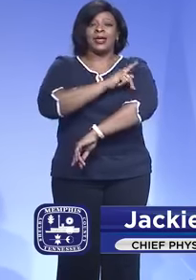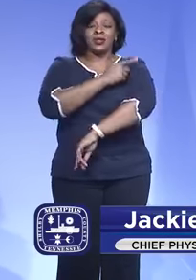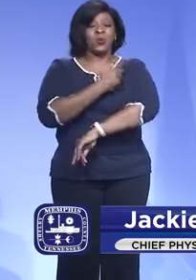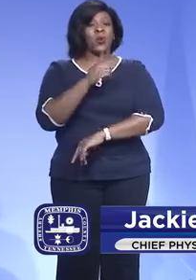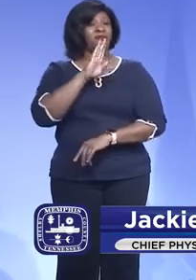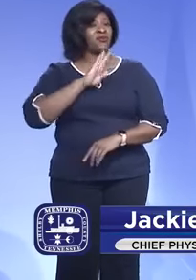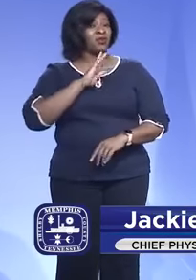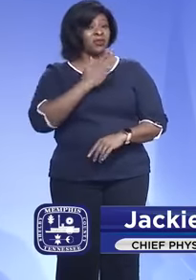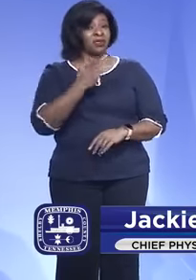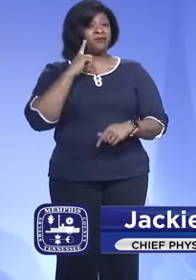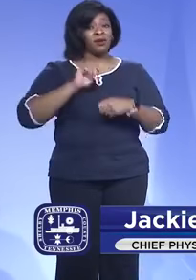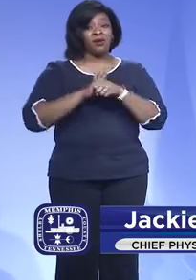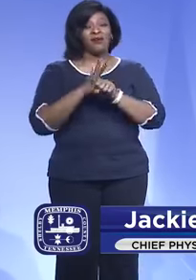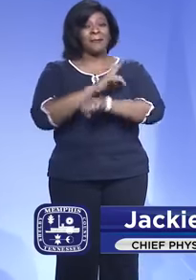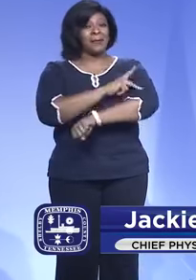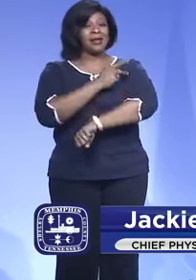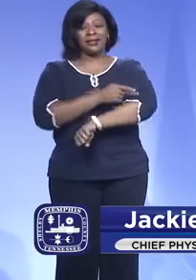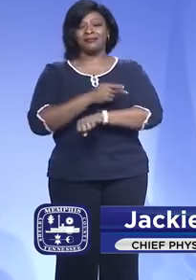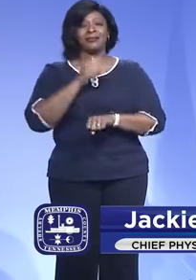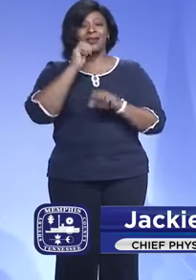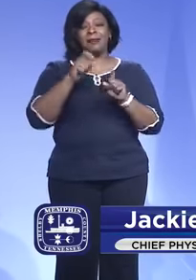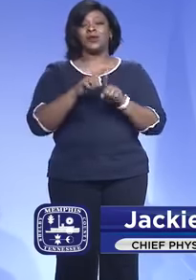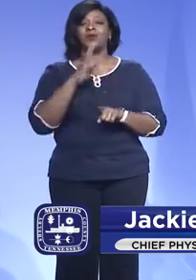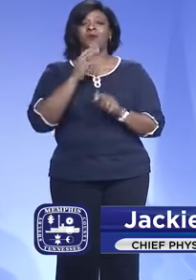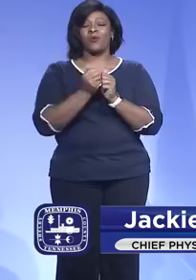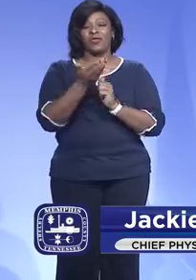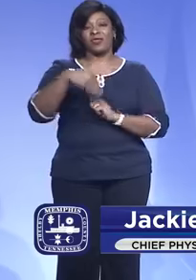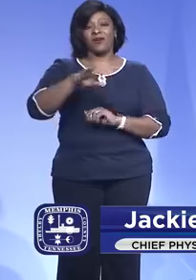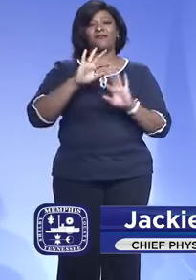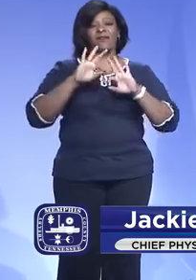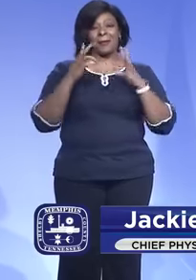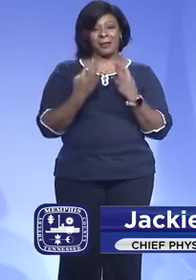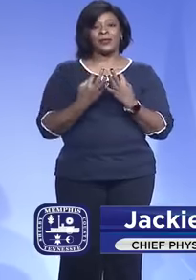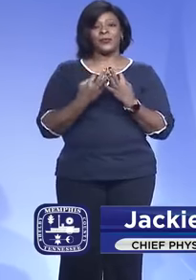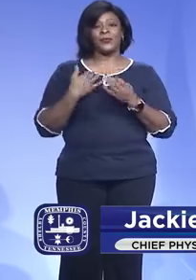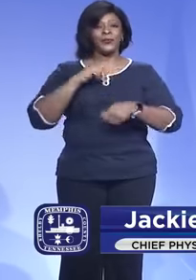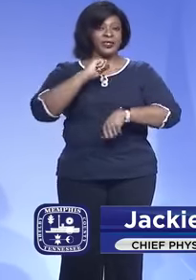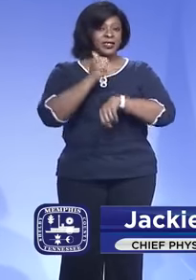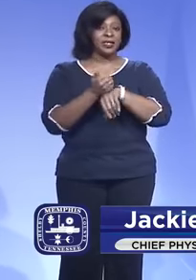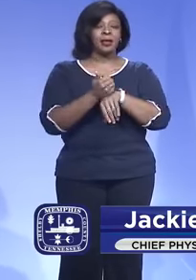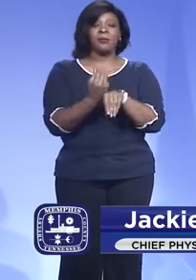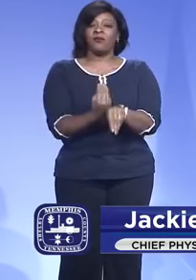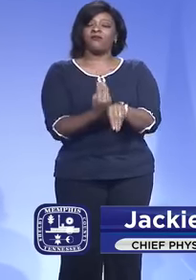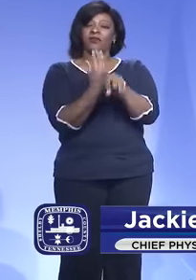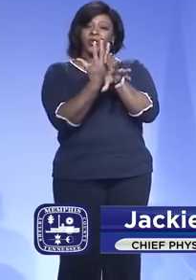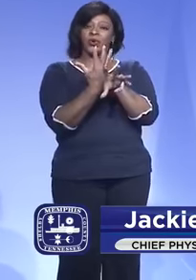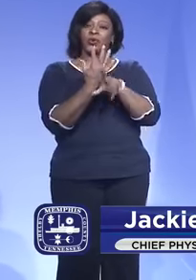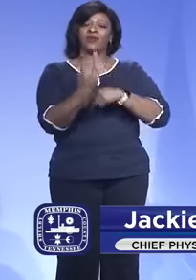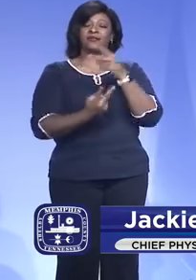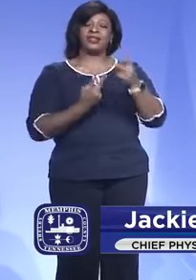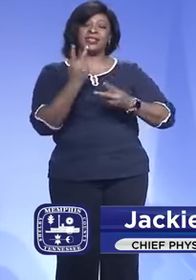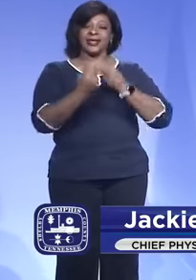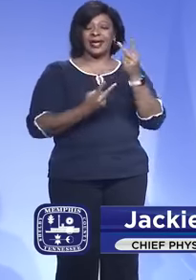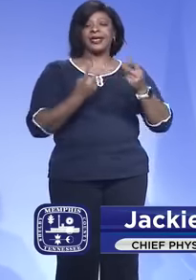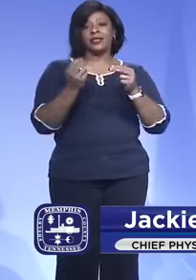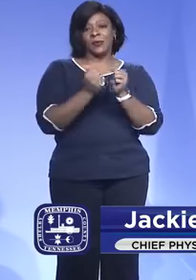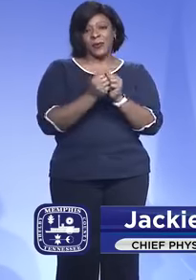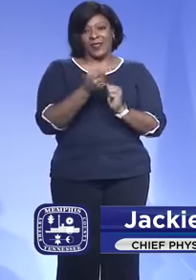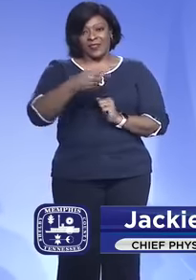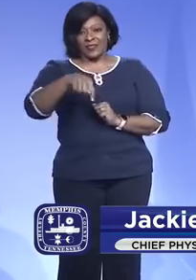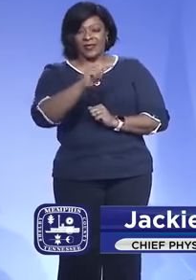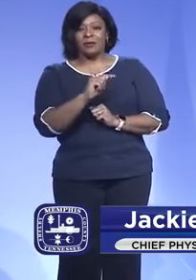frustrating things for COVID patients is not able to talk to their family. And we set up a virtual visitation with that,